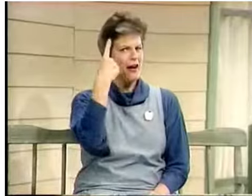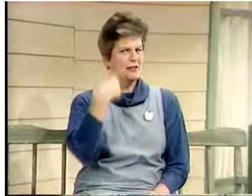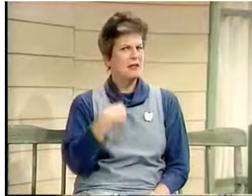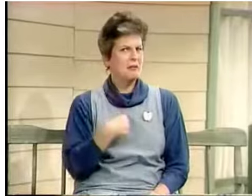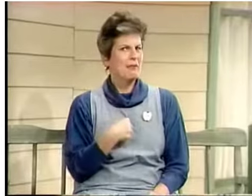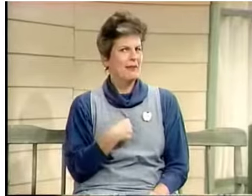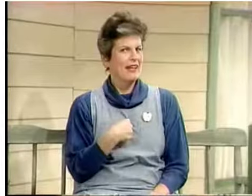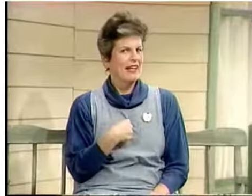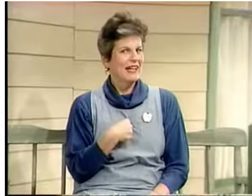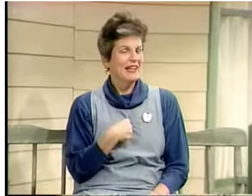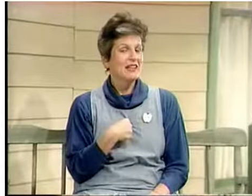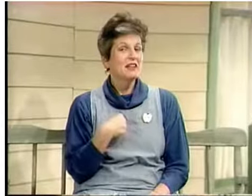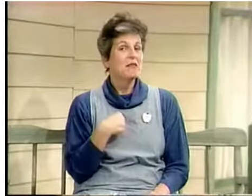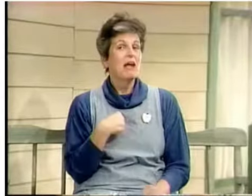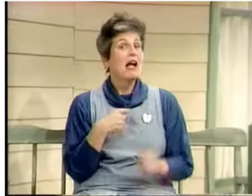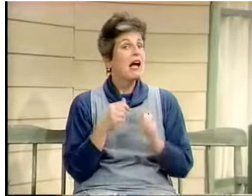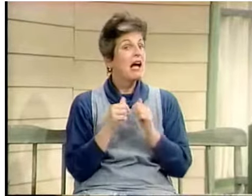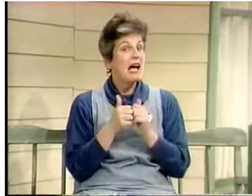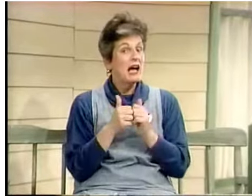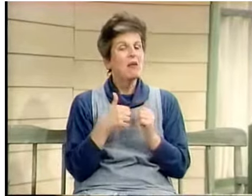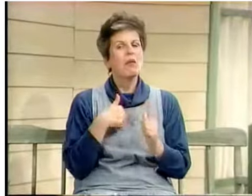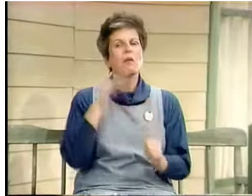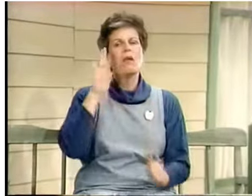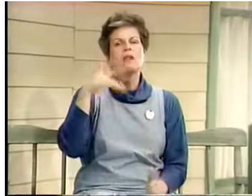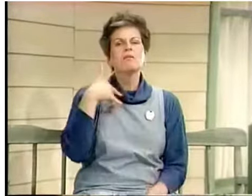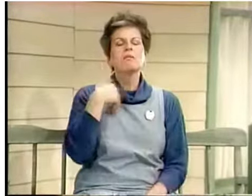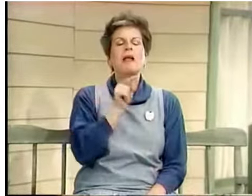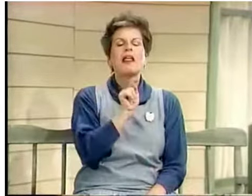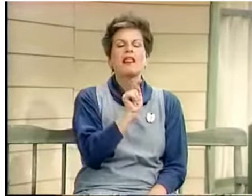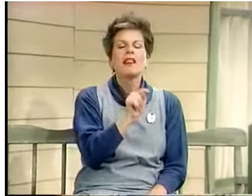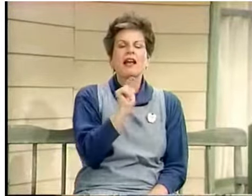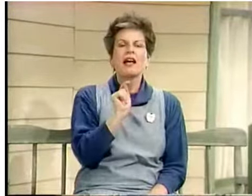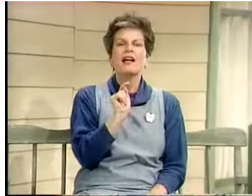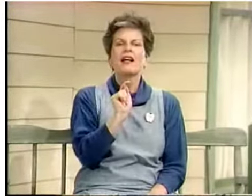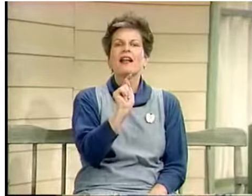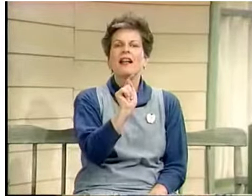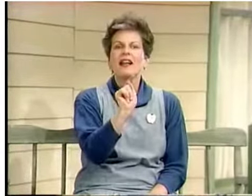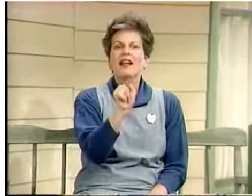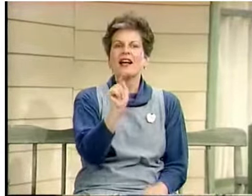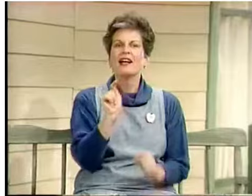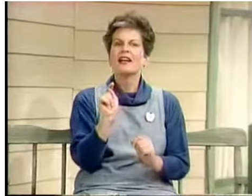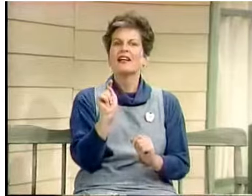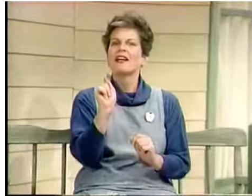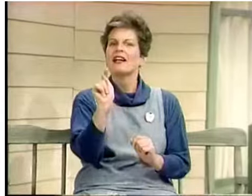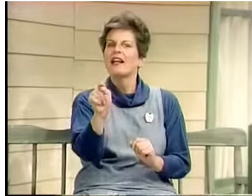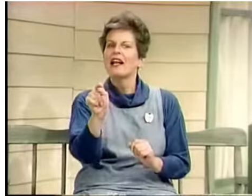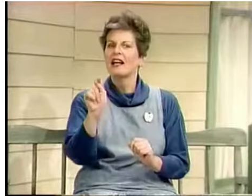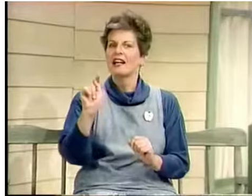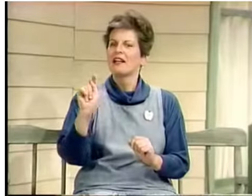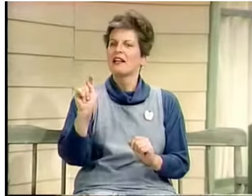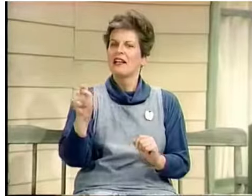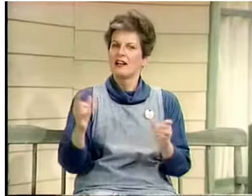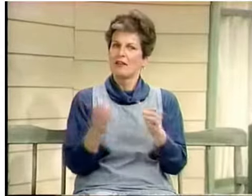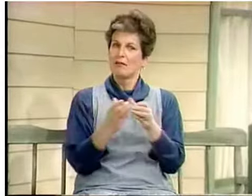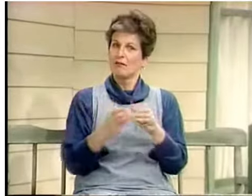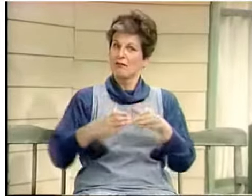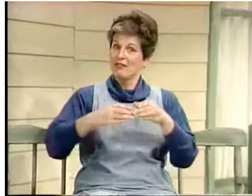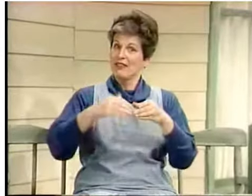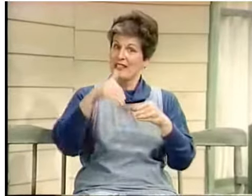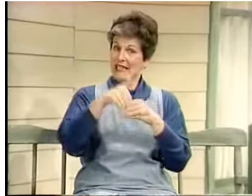but they seem to understand me. So how is I just point to what I want, show them